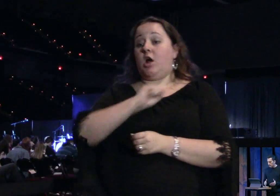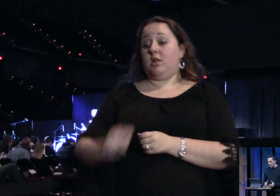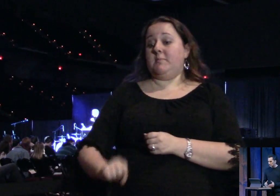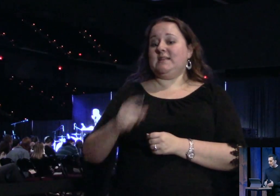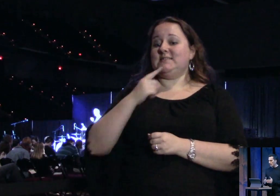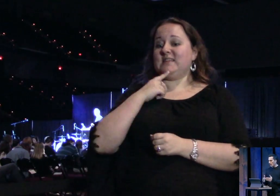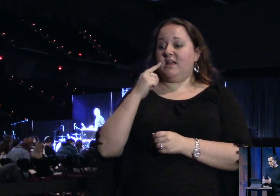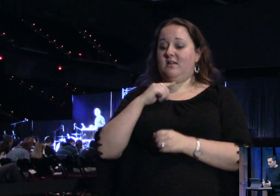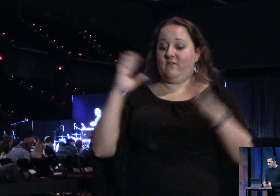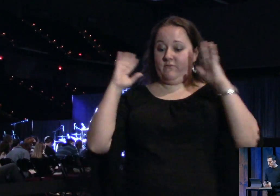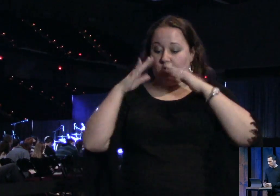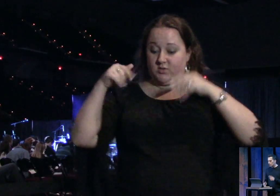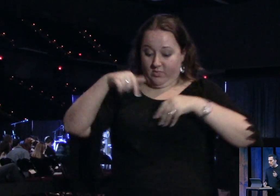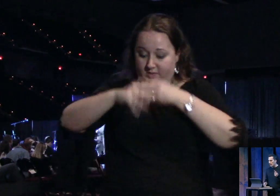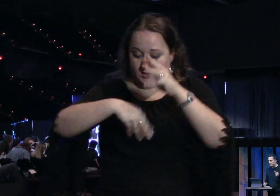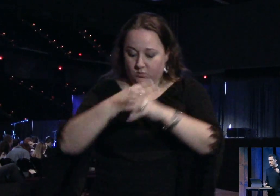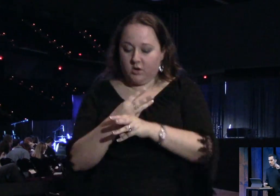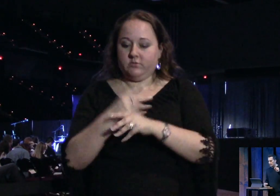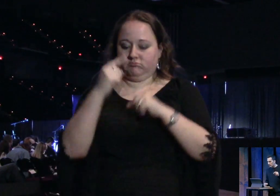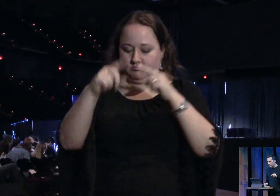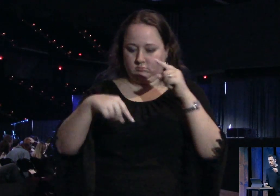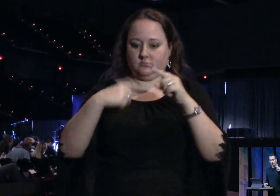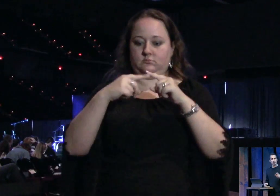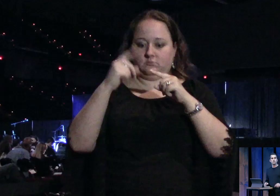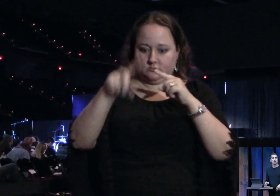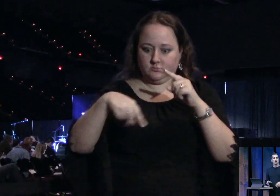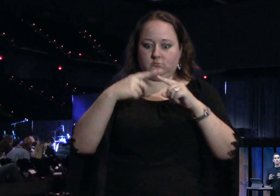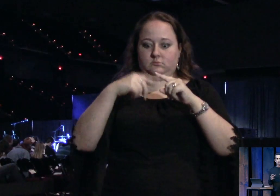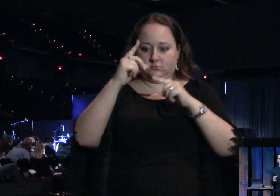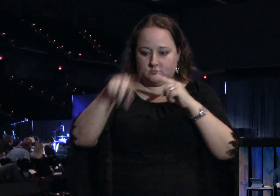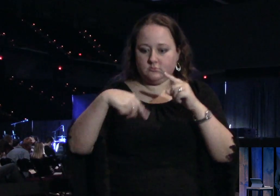According to Solomon, under the sun, your life isn't building, it's